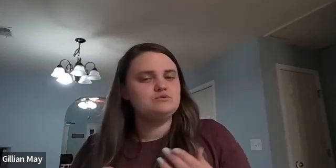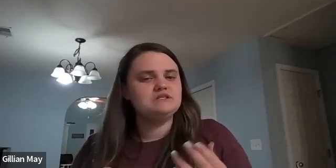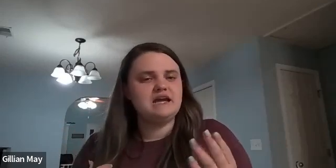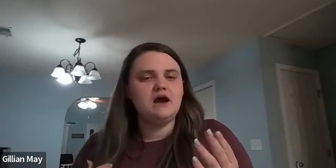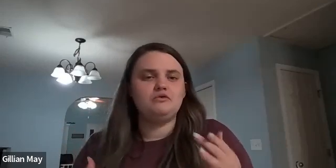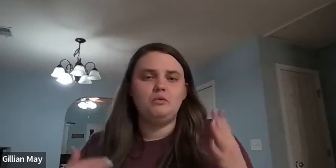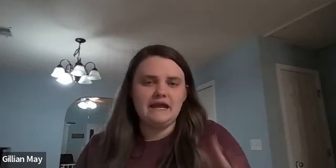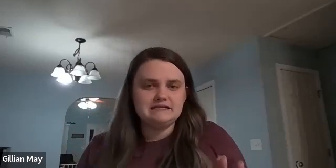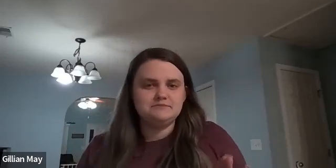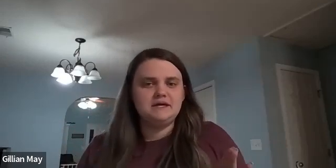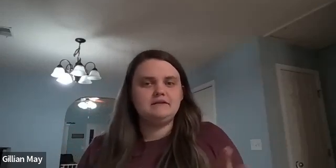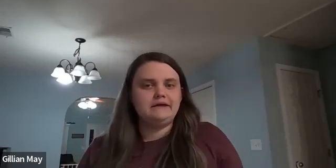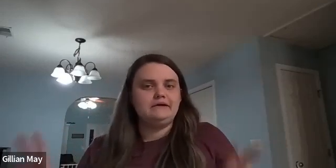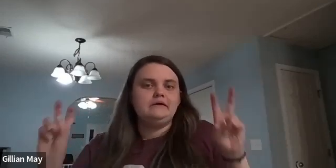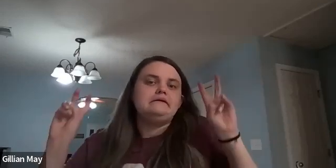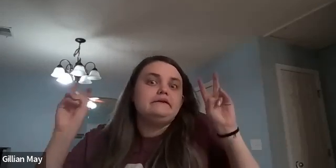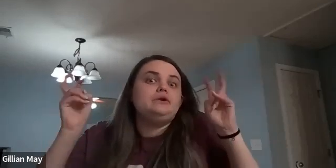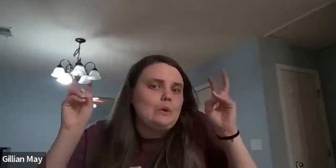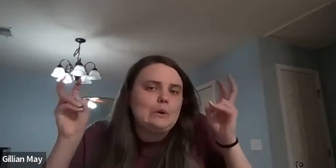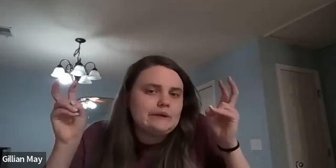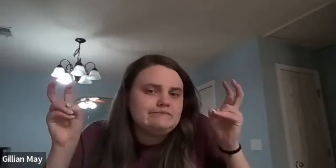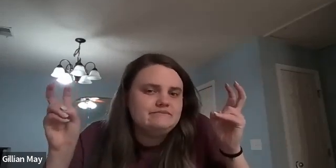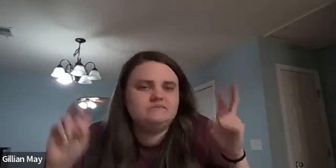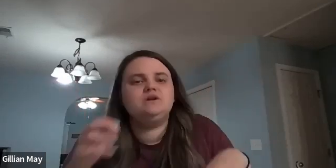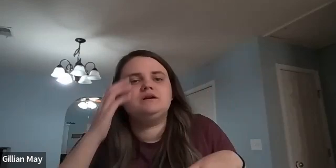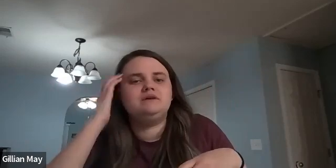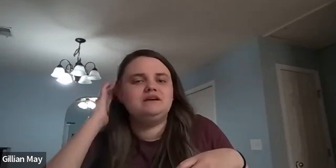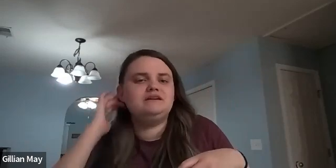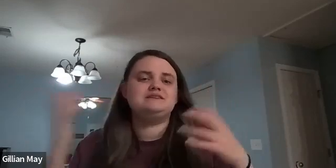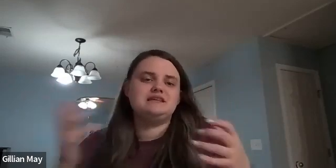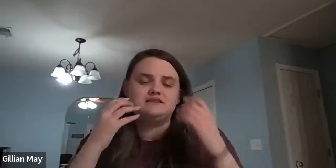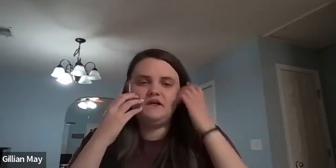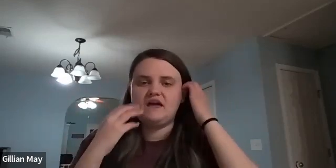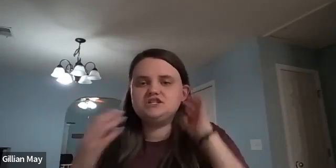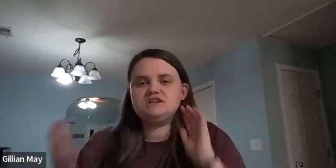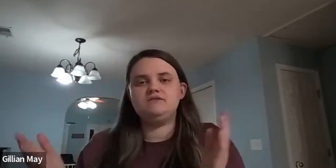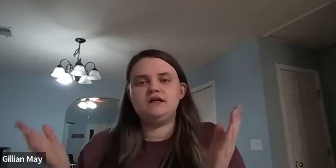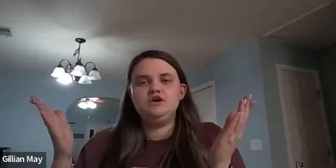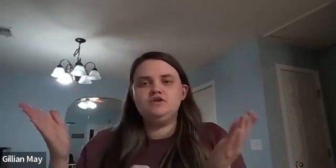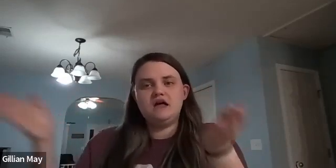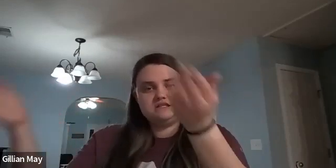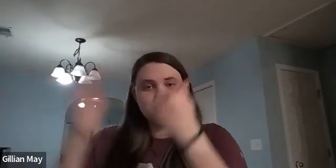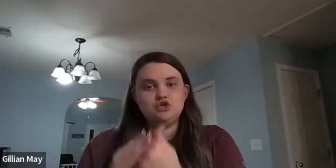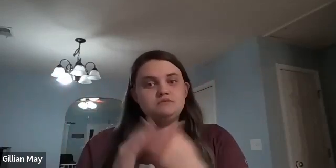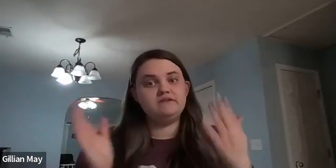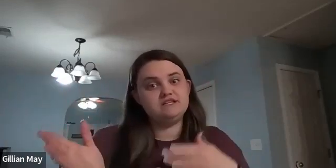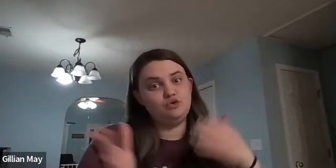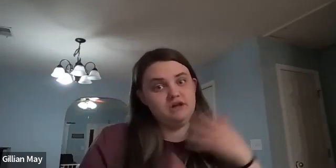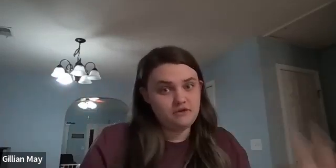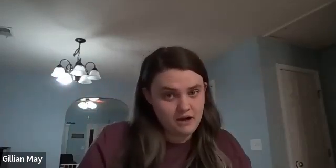almost like how with weight being like the norm, you know what I mean? In the sense of like, that's just kind of like, that's assumed unless told